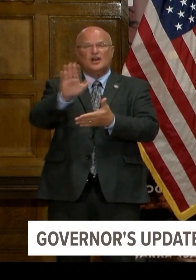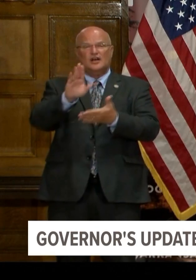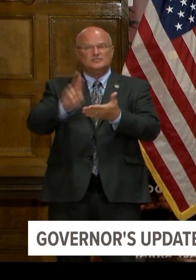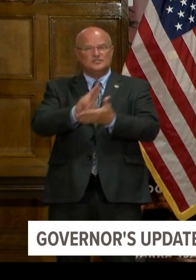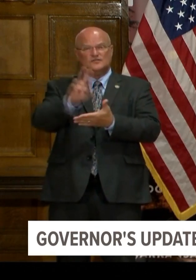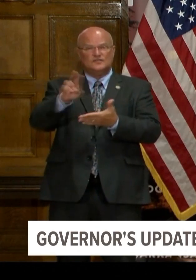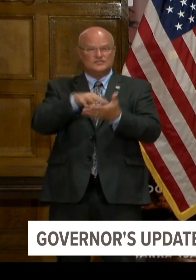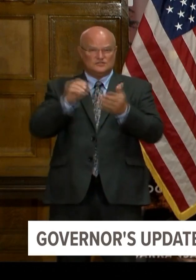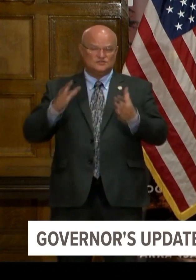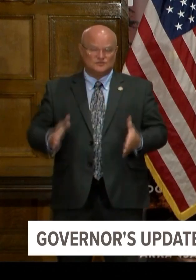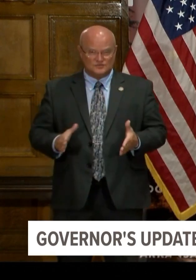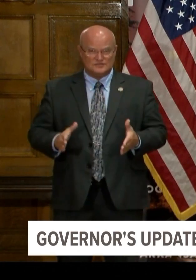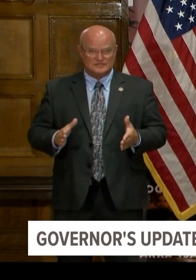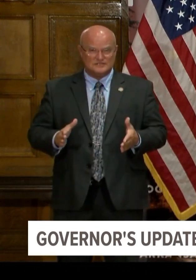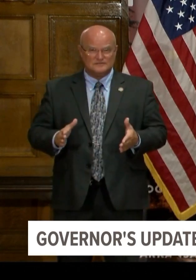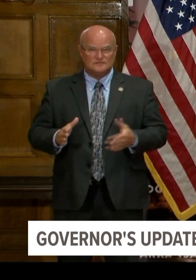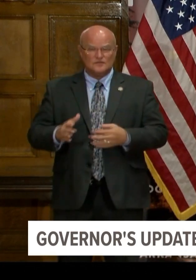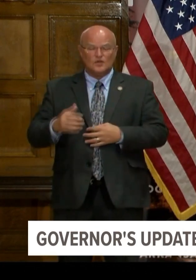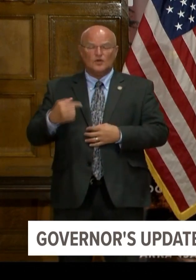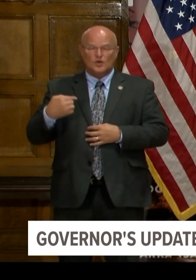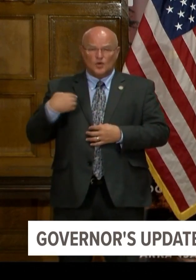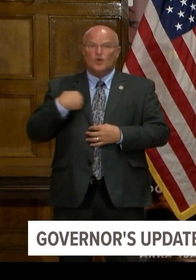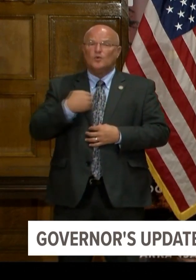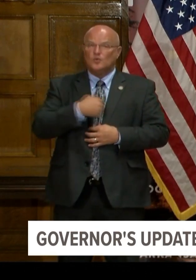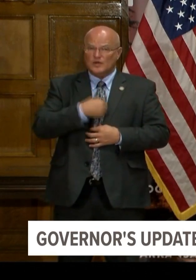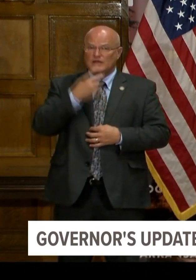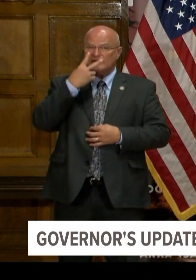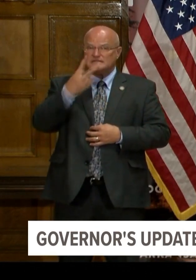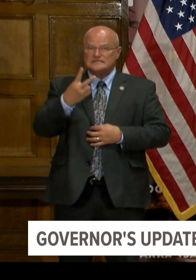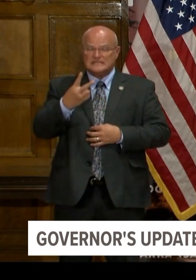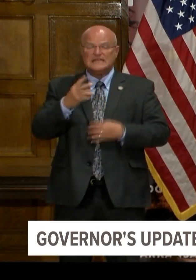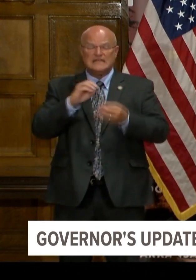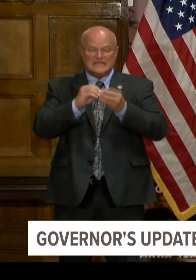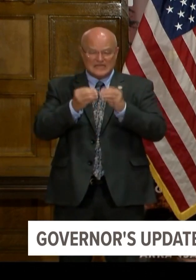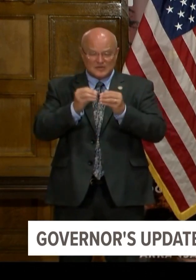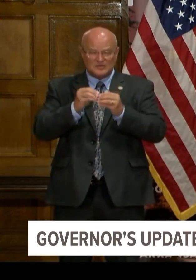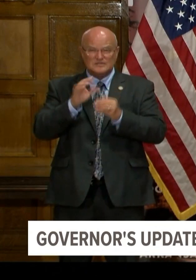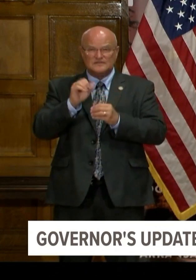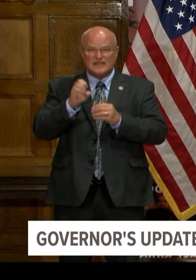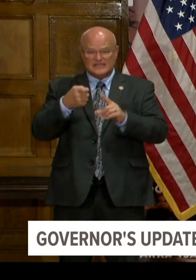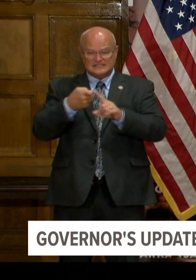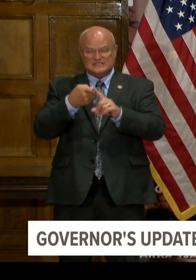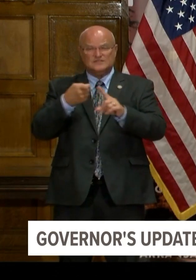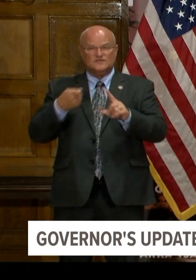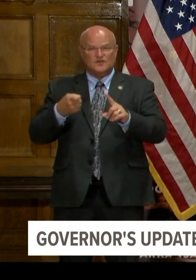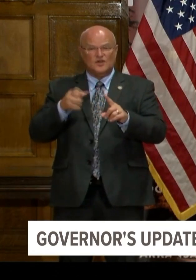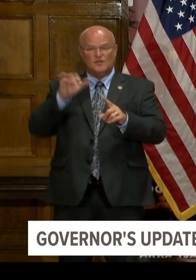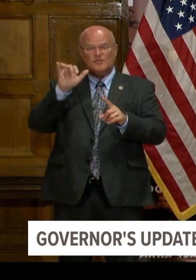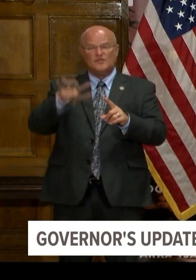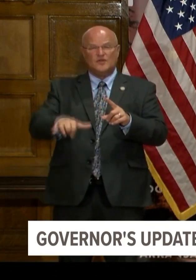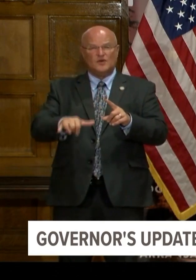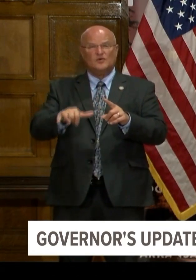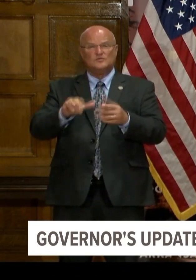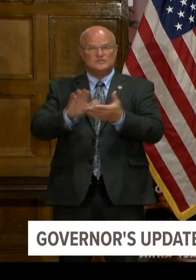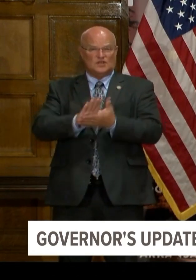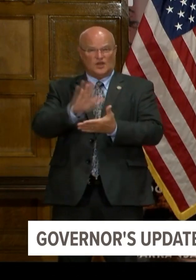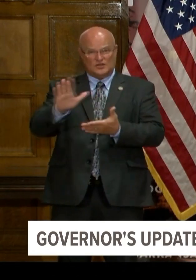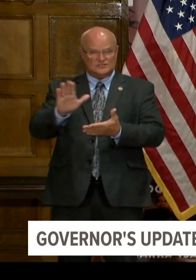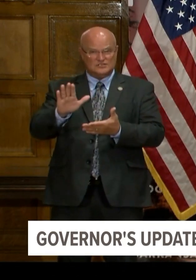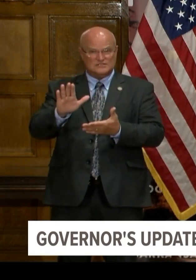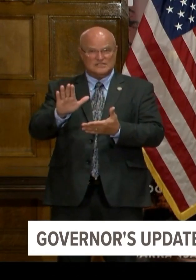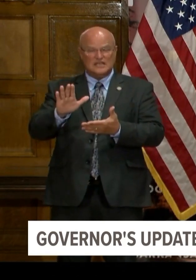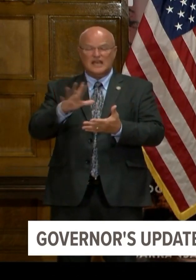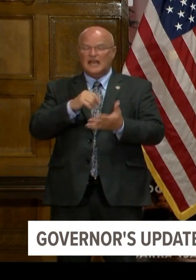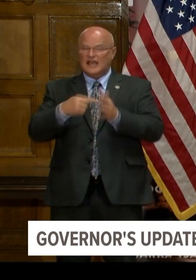university students. We are seeing significant numbers of cases from those institutions. They are